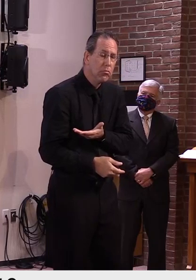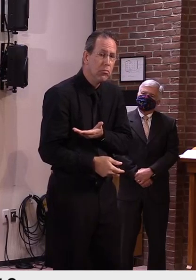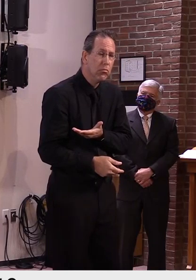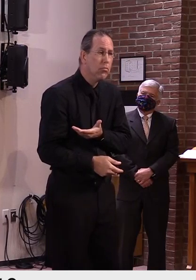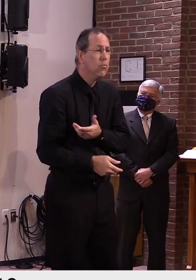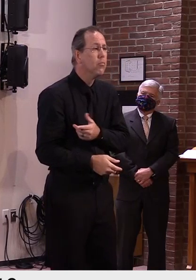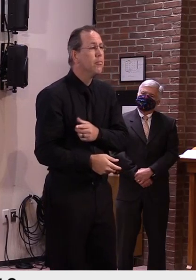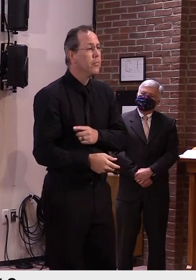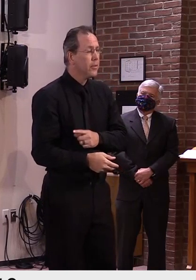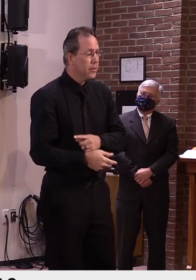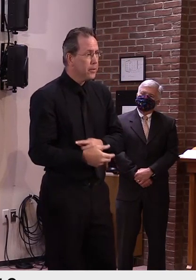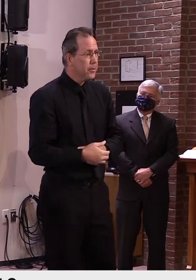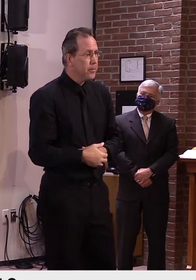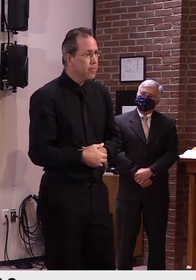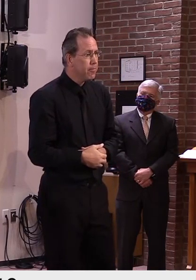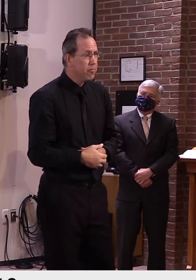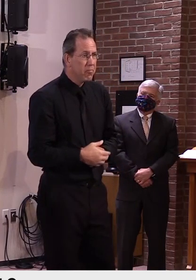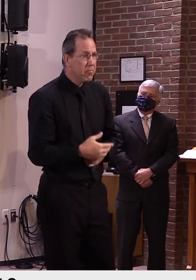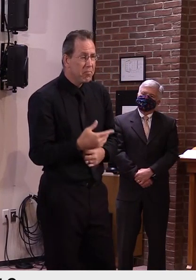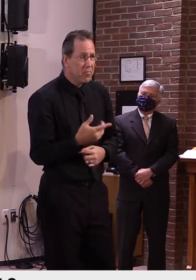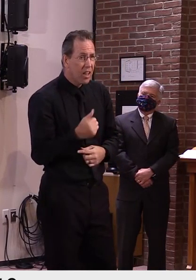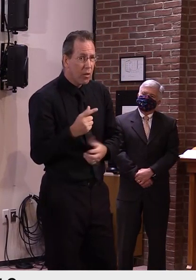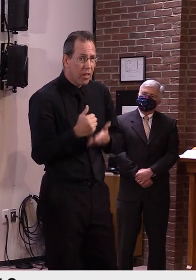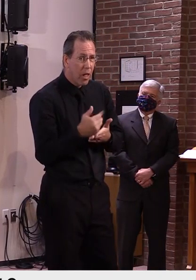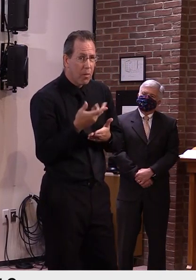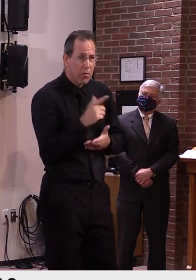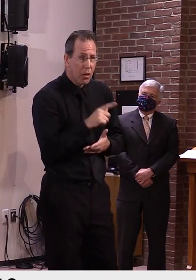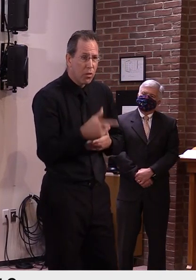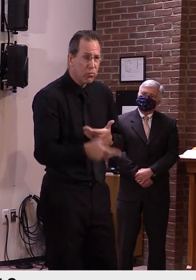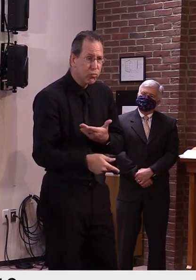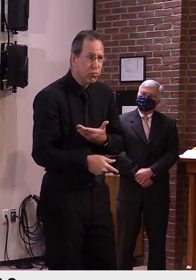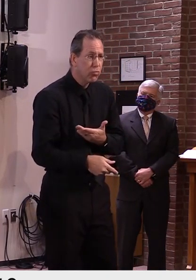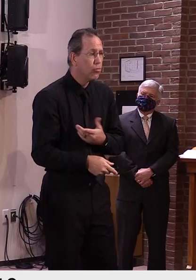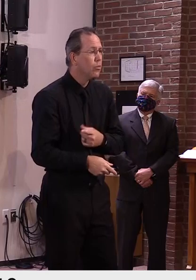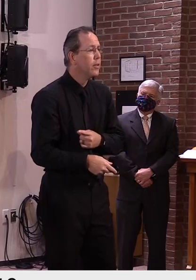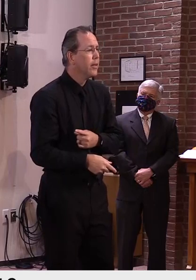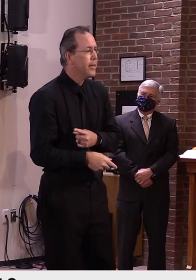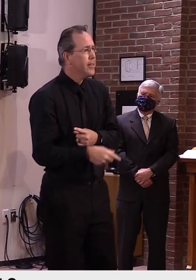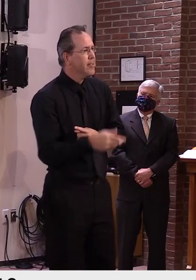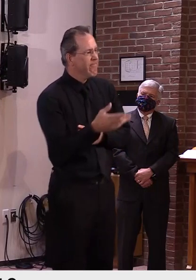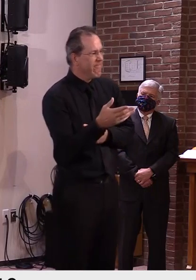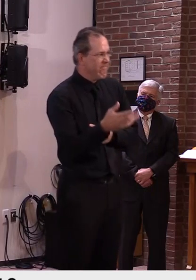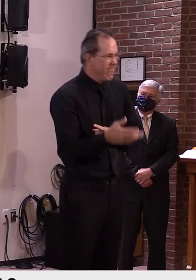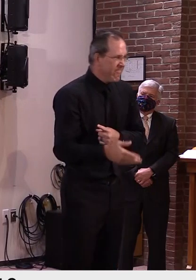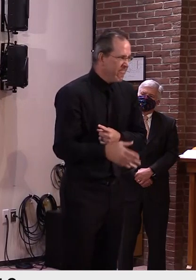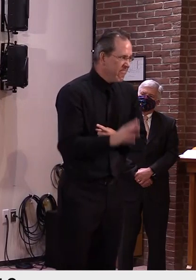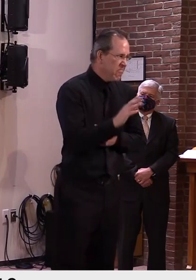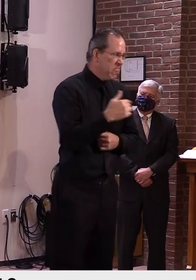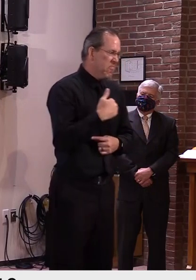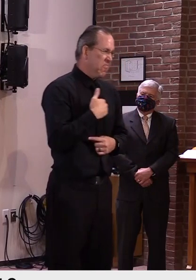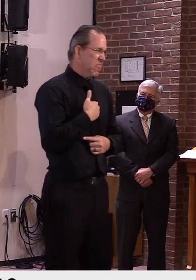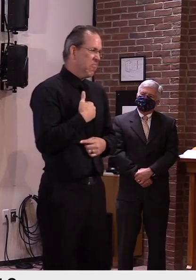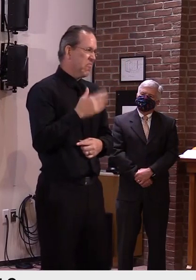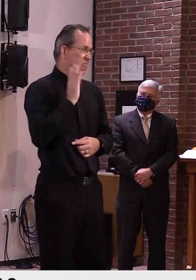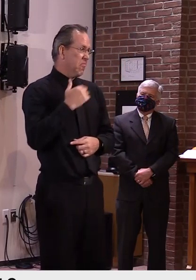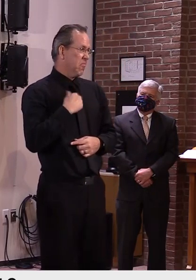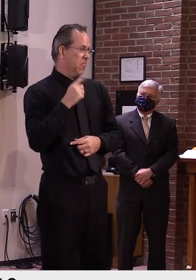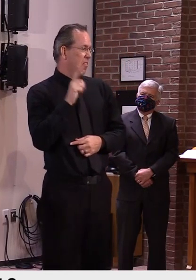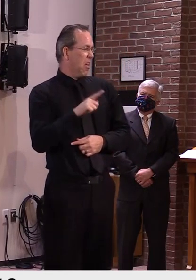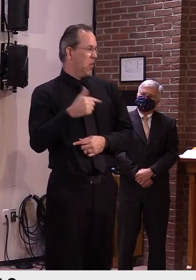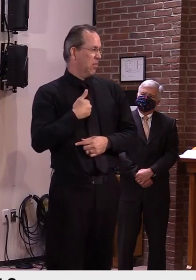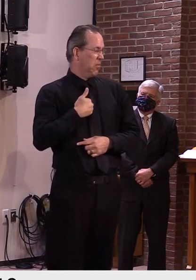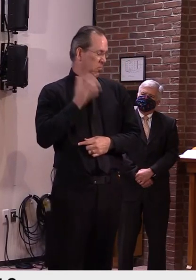what they're in the middle of? Having owned been a landlord at one point in my life, I understand the frustration